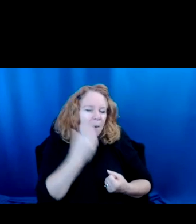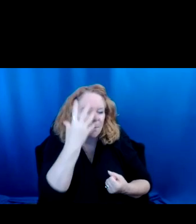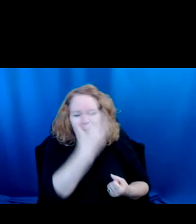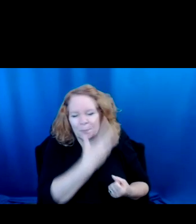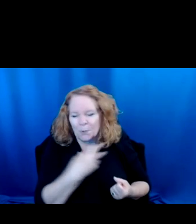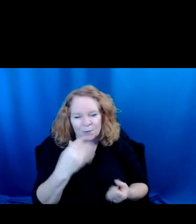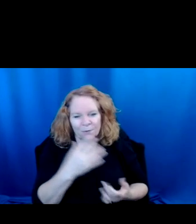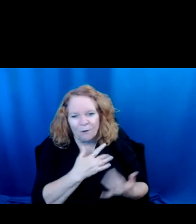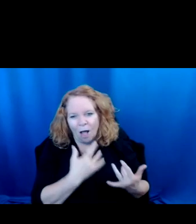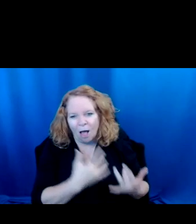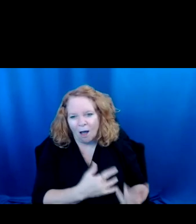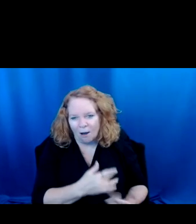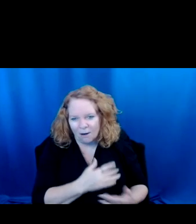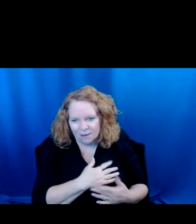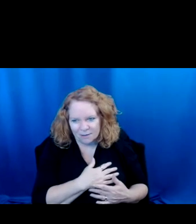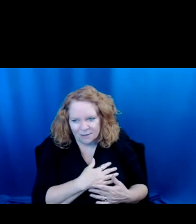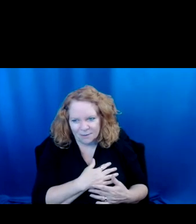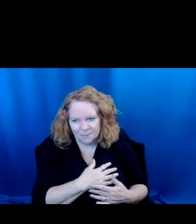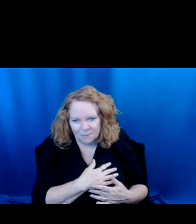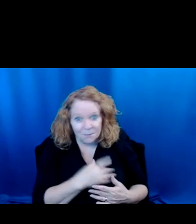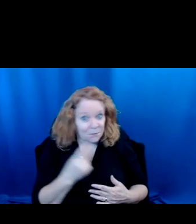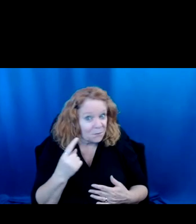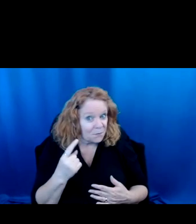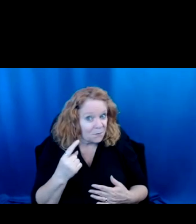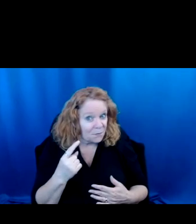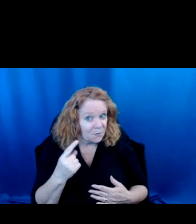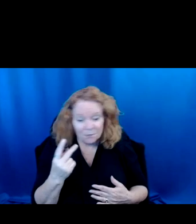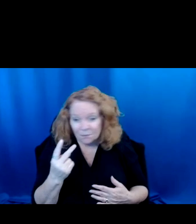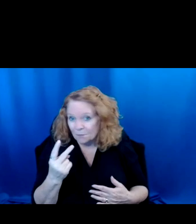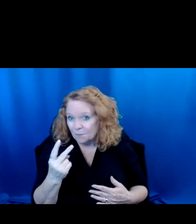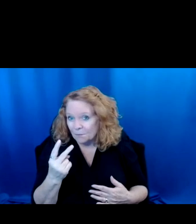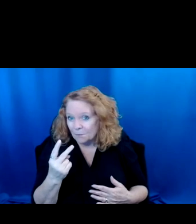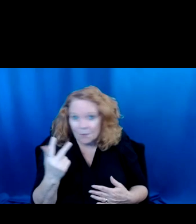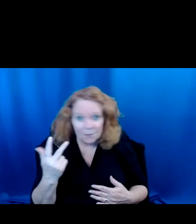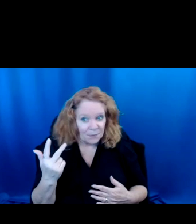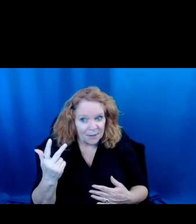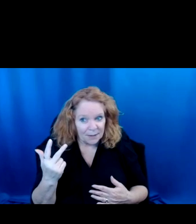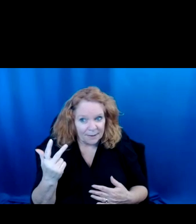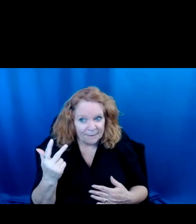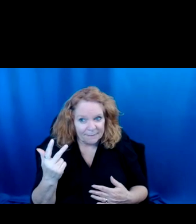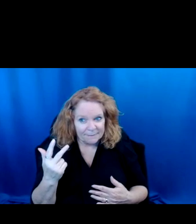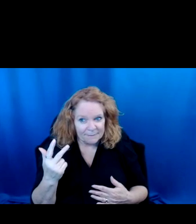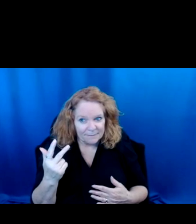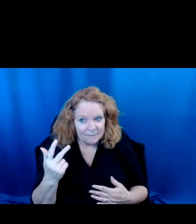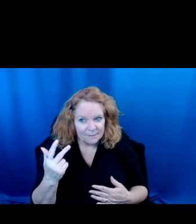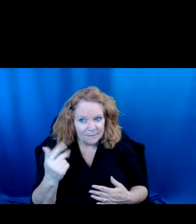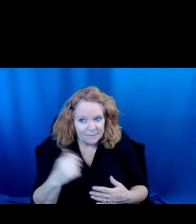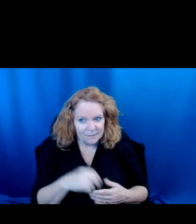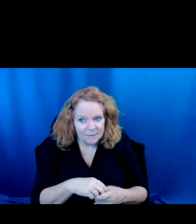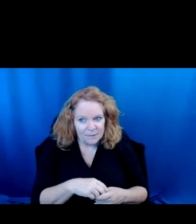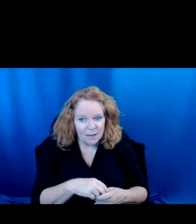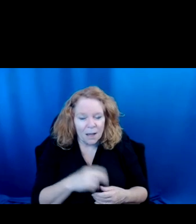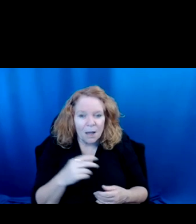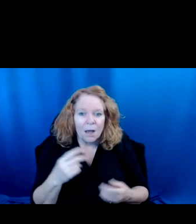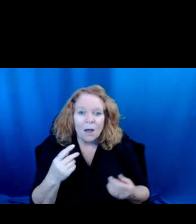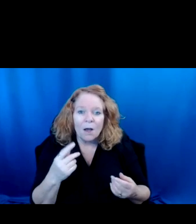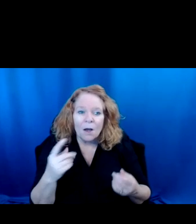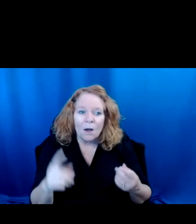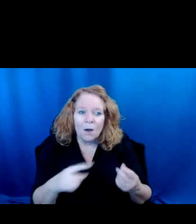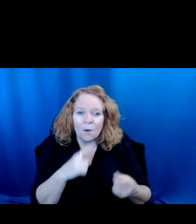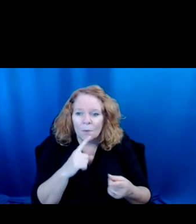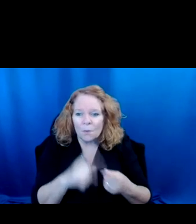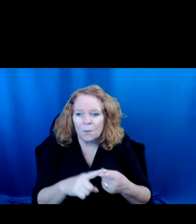beautiful hearts. One, two, three. The world feels like